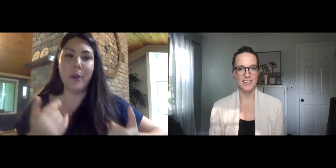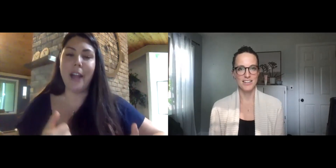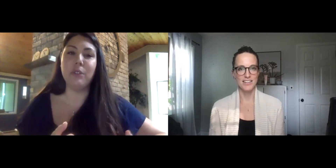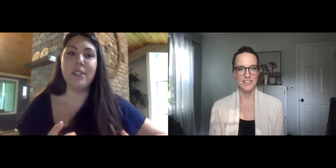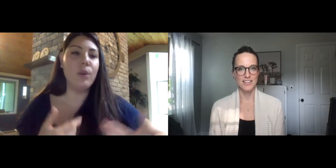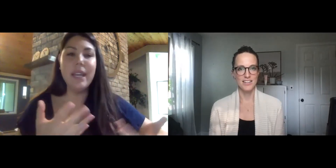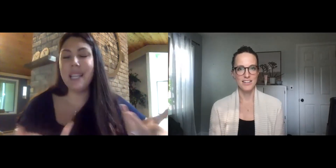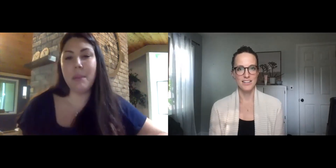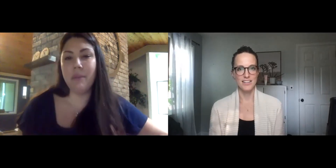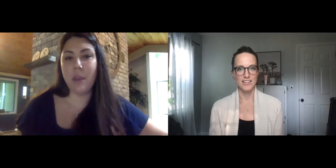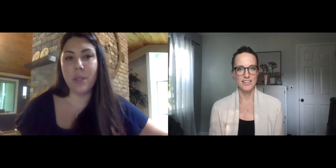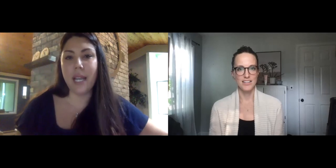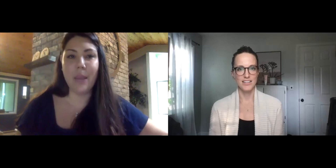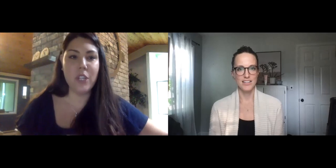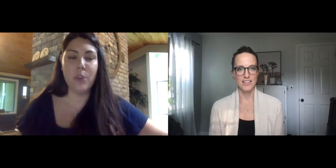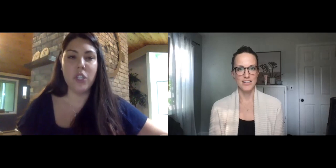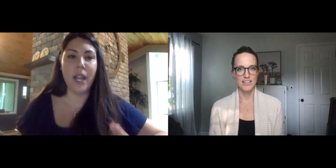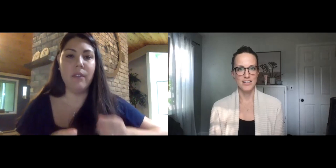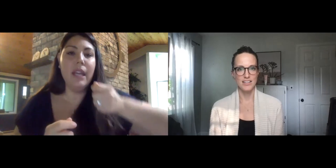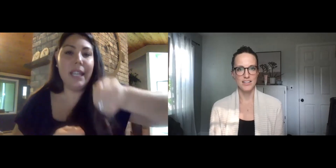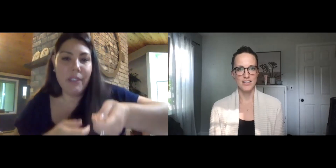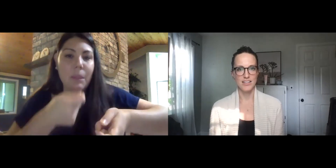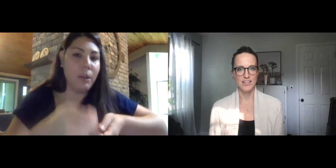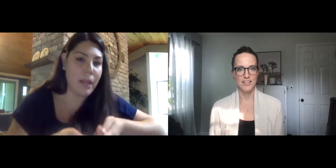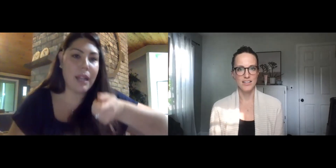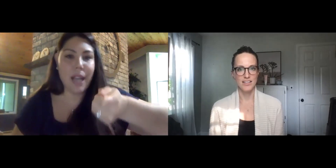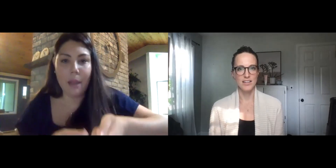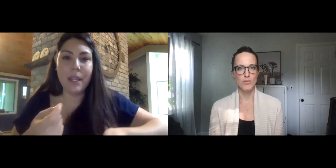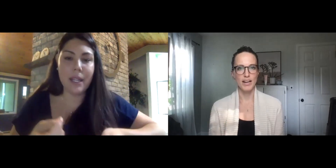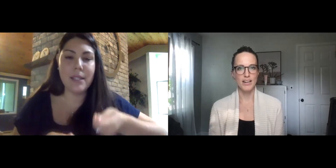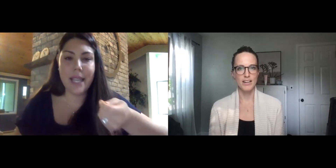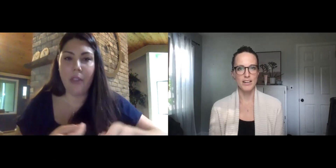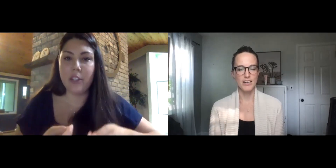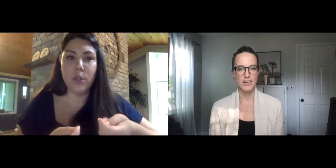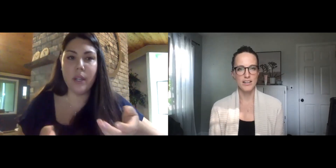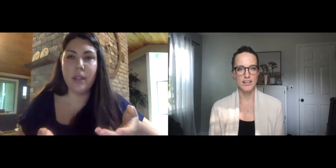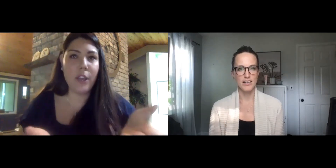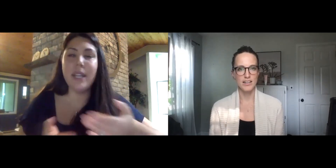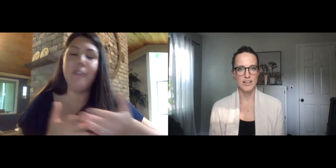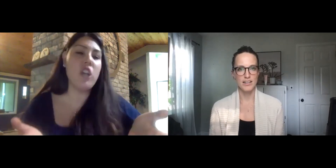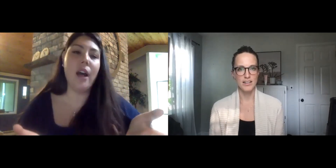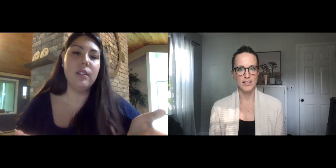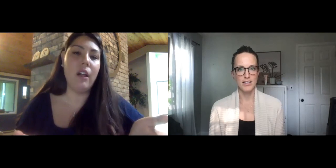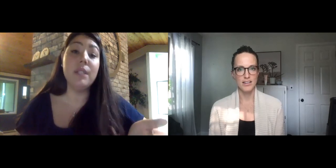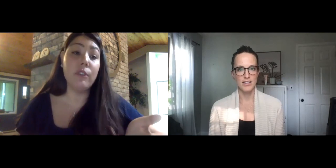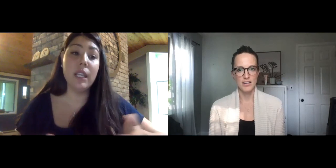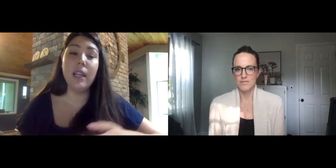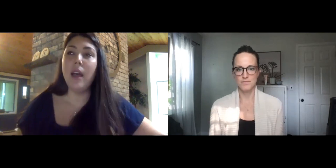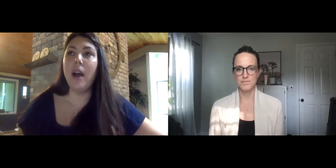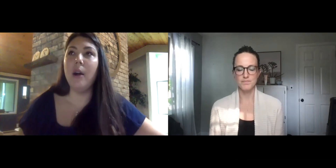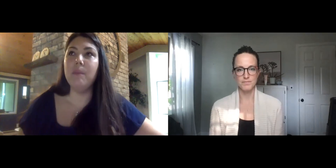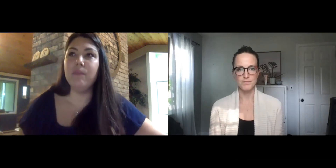bit more naturally. So same type of thing with sign language. I would just kind of give them a little bit at a time, and then see how they do. And like you said, every child develops